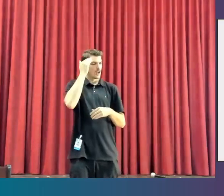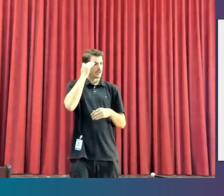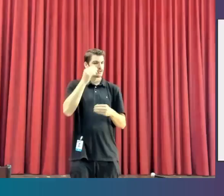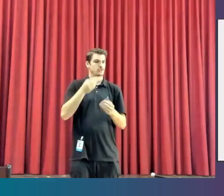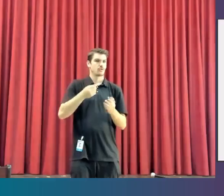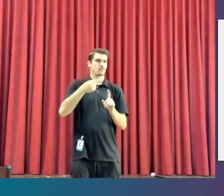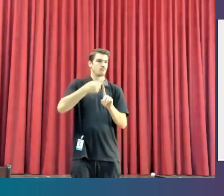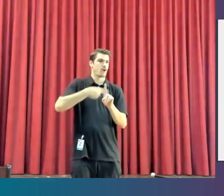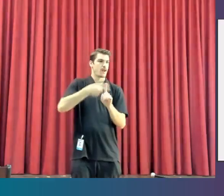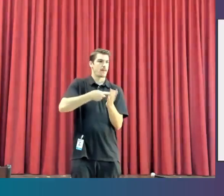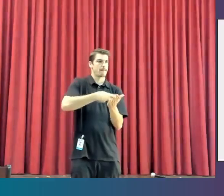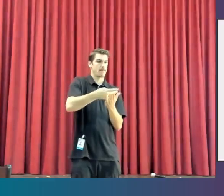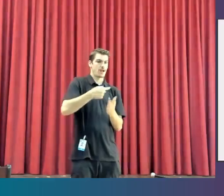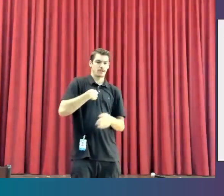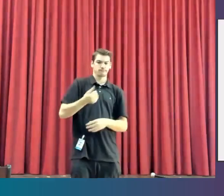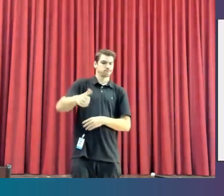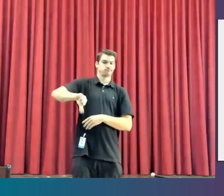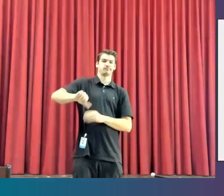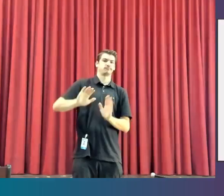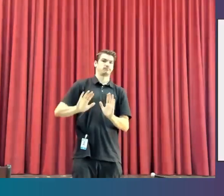rent.